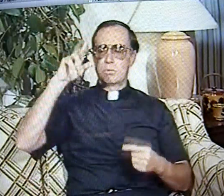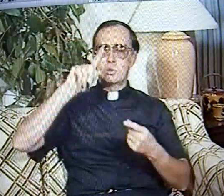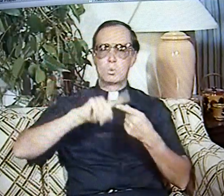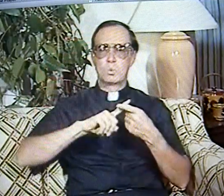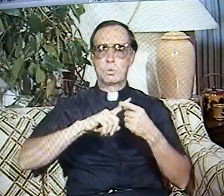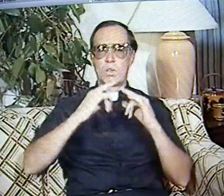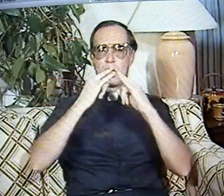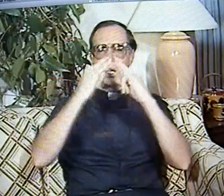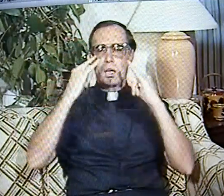12.